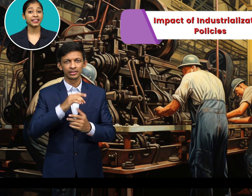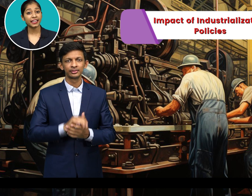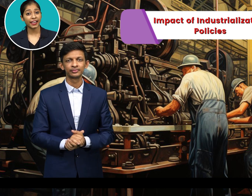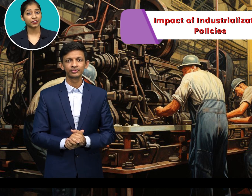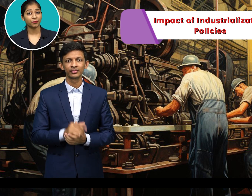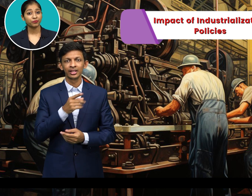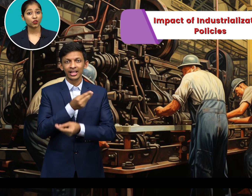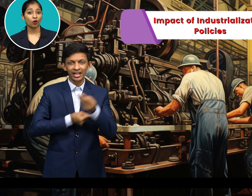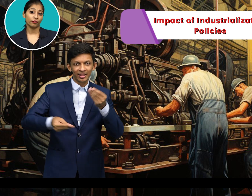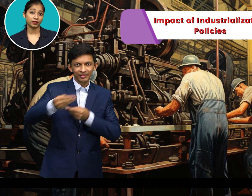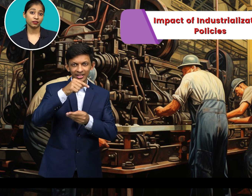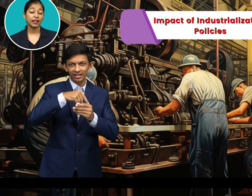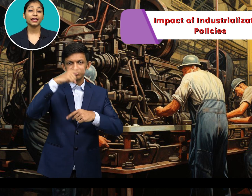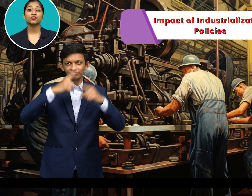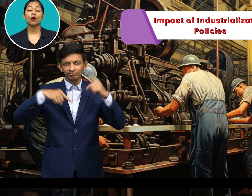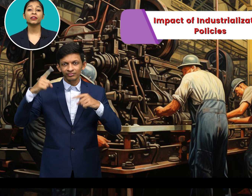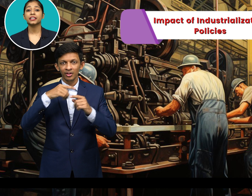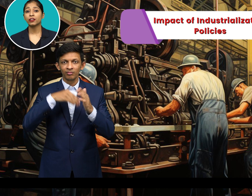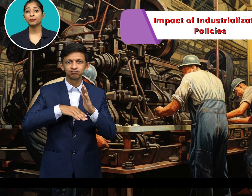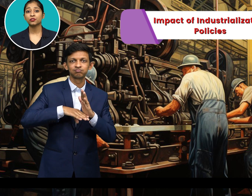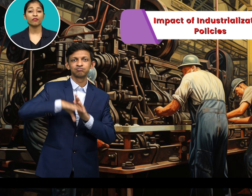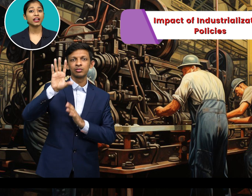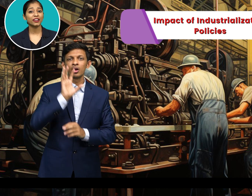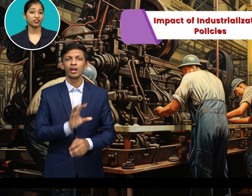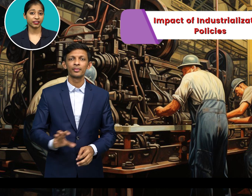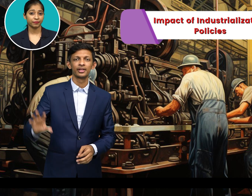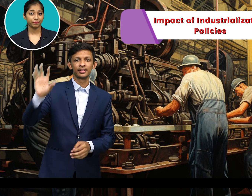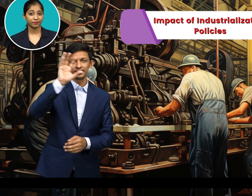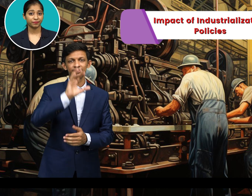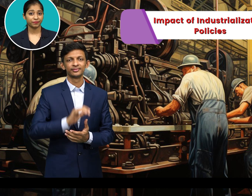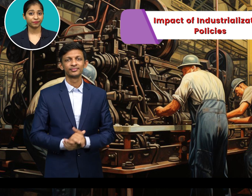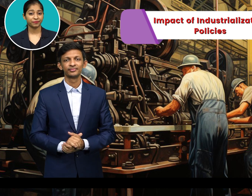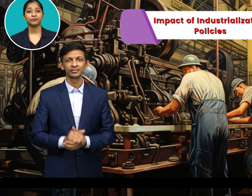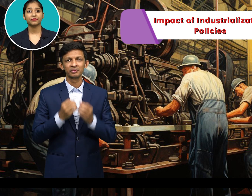important indicator of the economic development of a country.